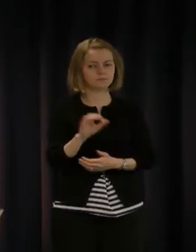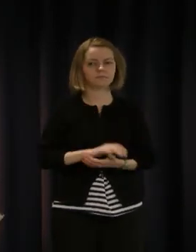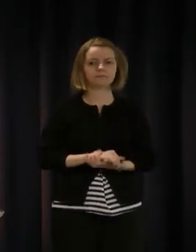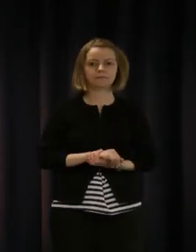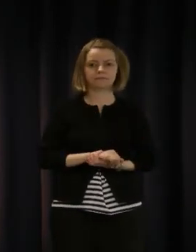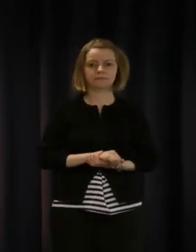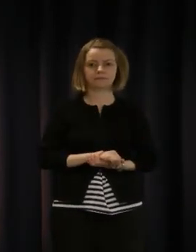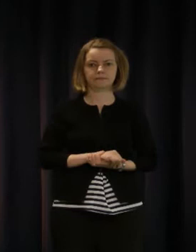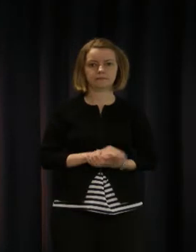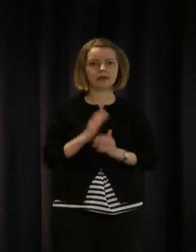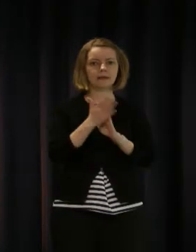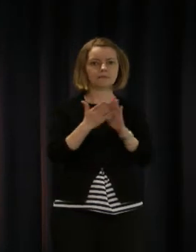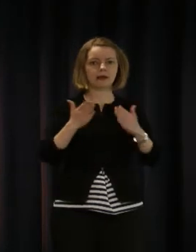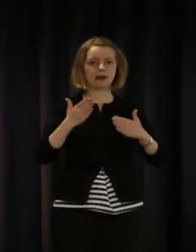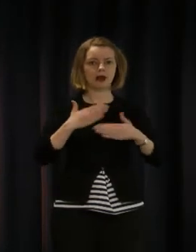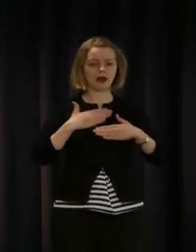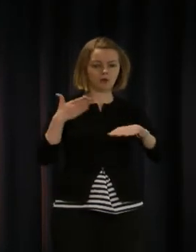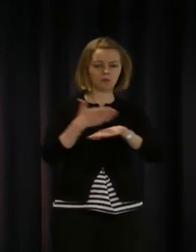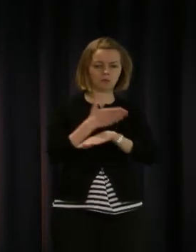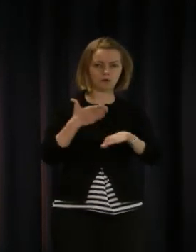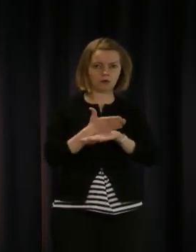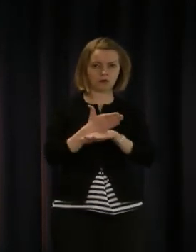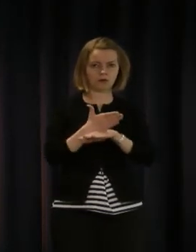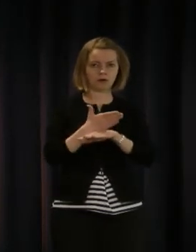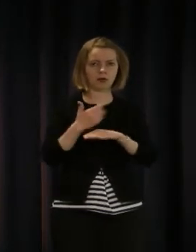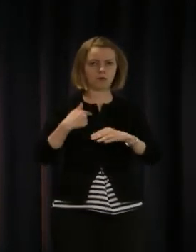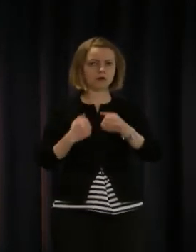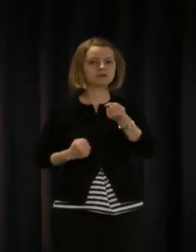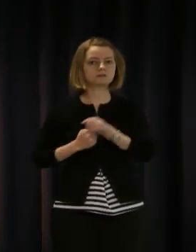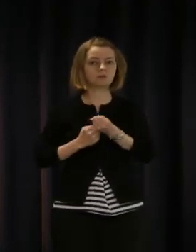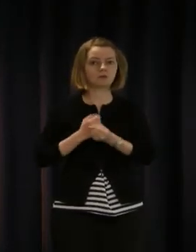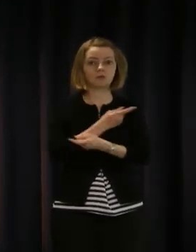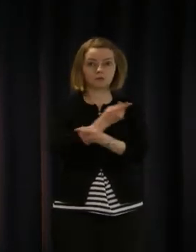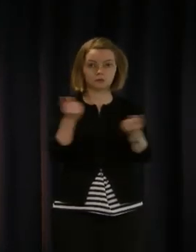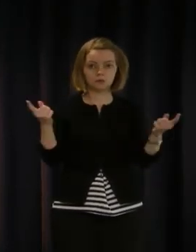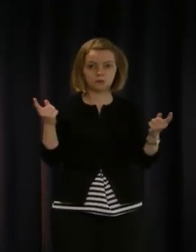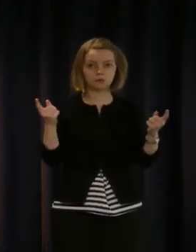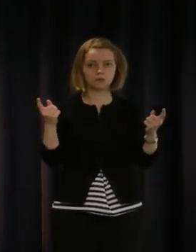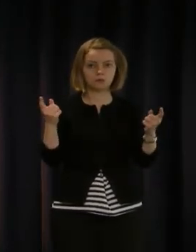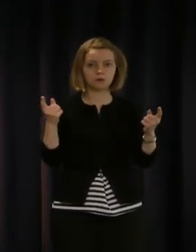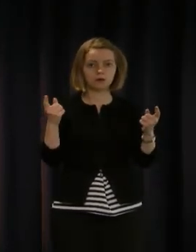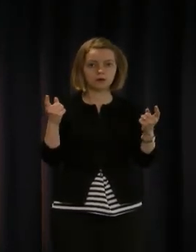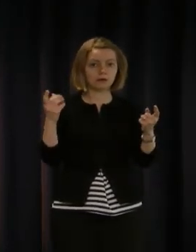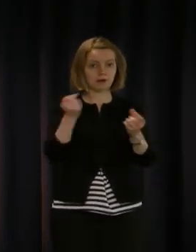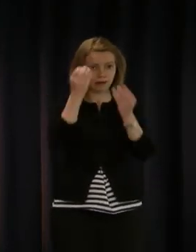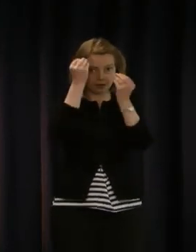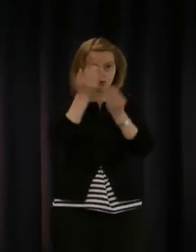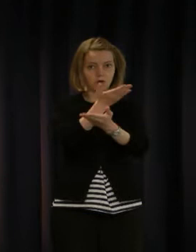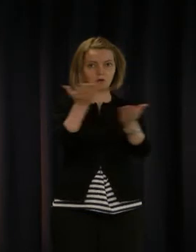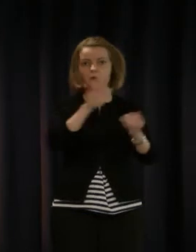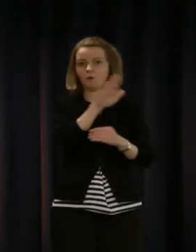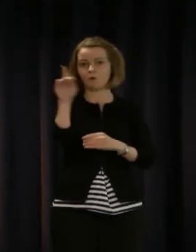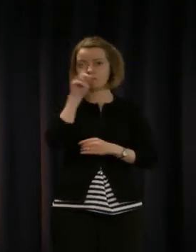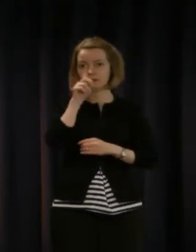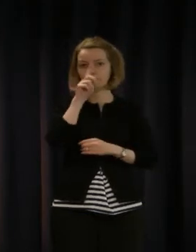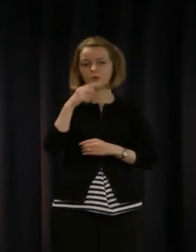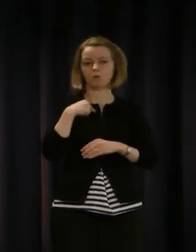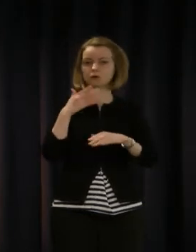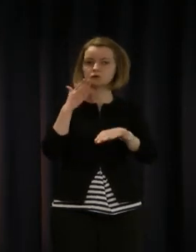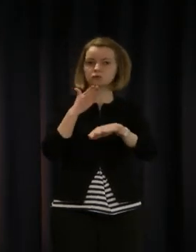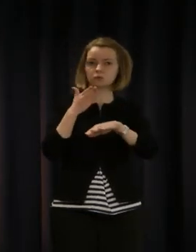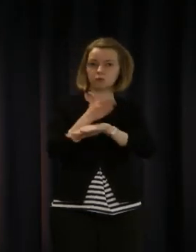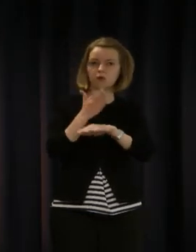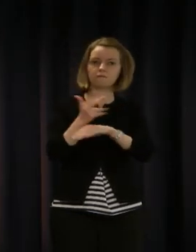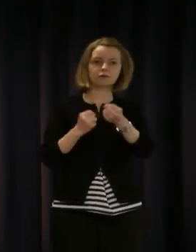So the message of what we do and how we do it, I think, needs to reach far and wide,